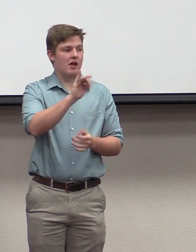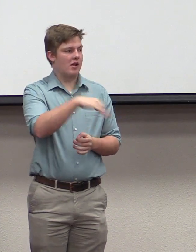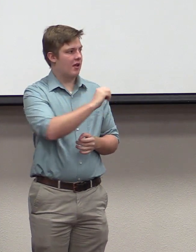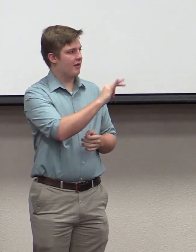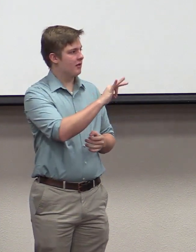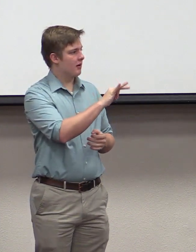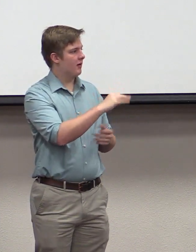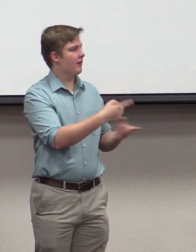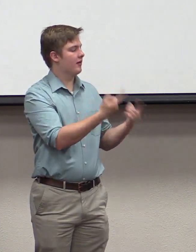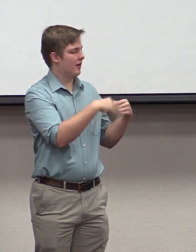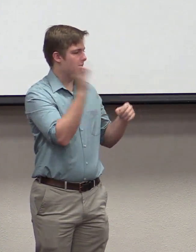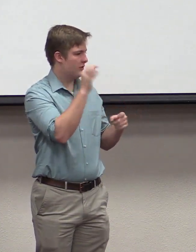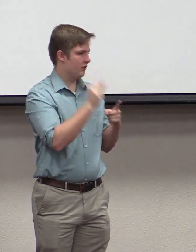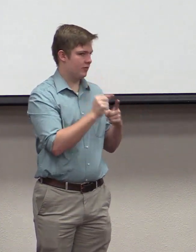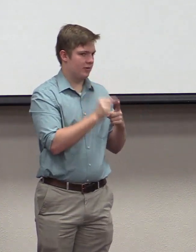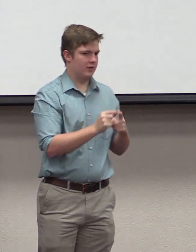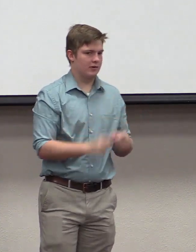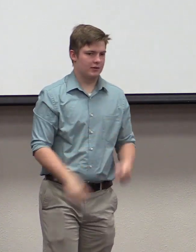preach the word.